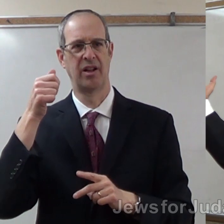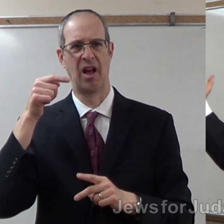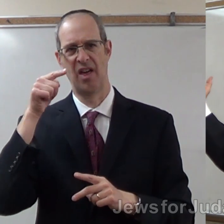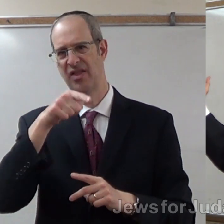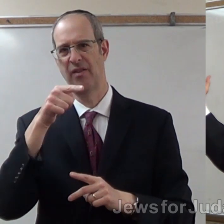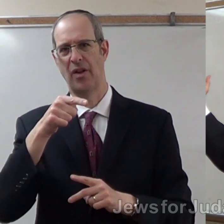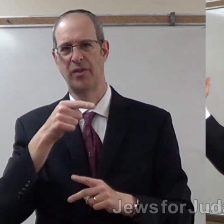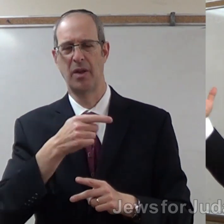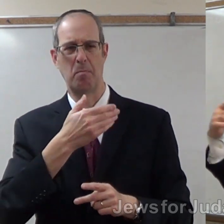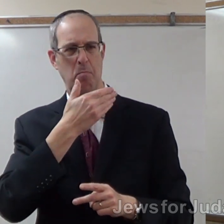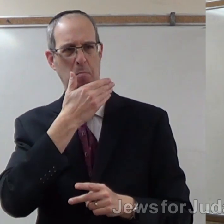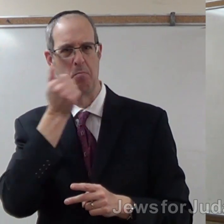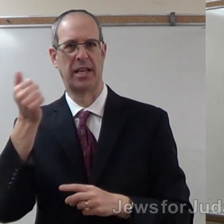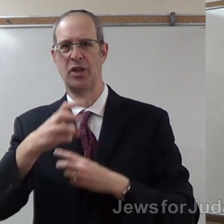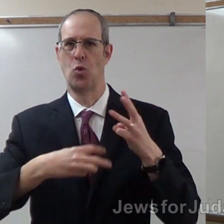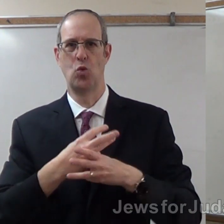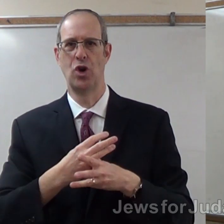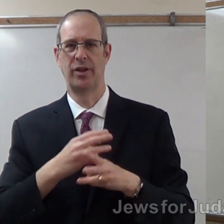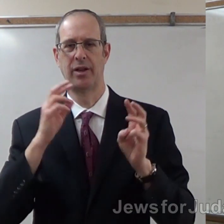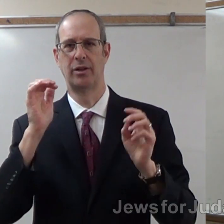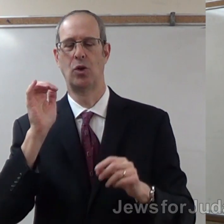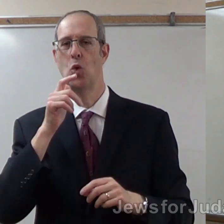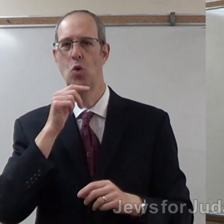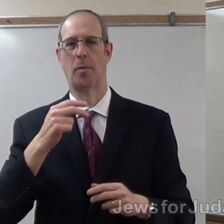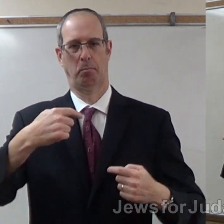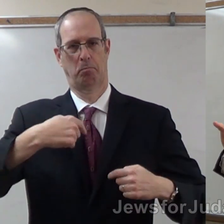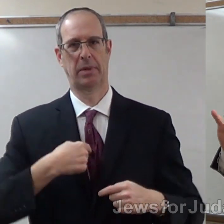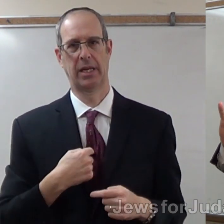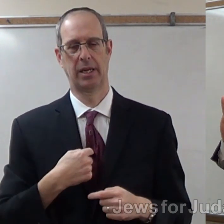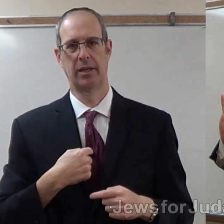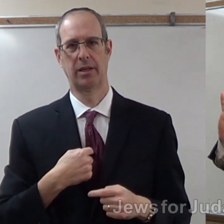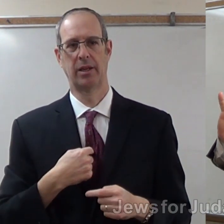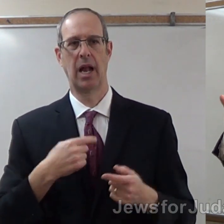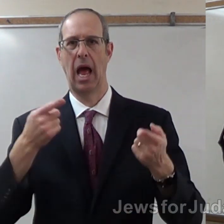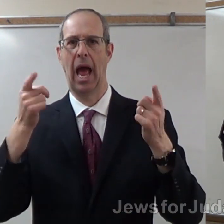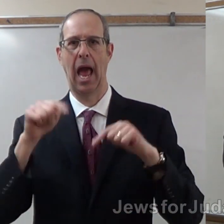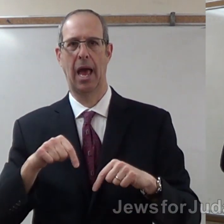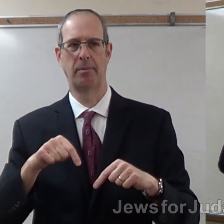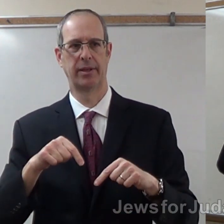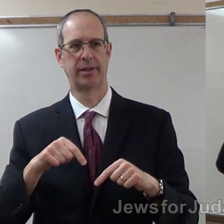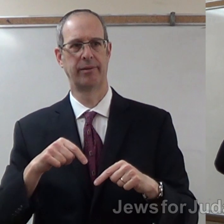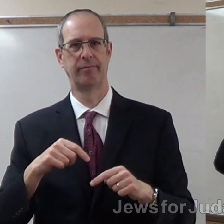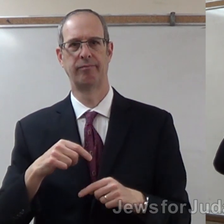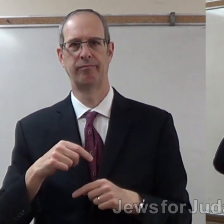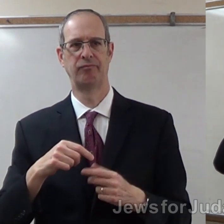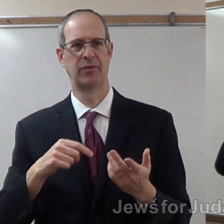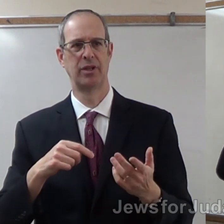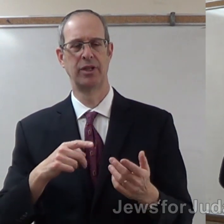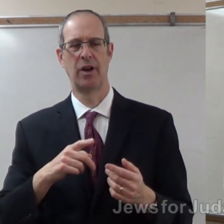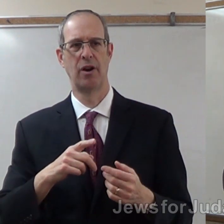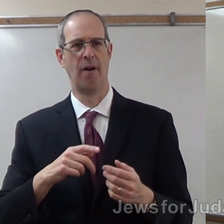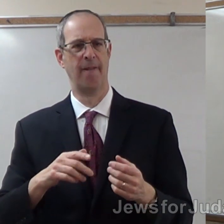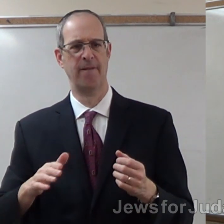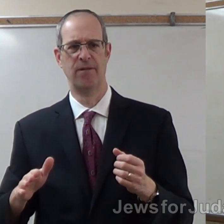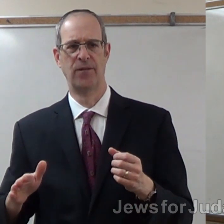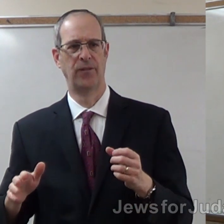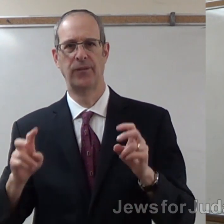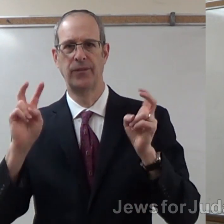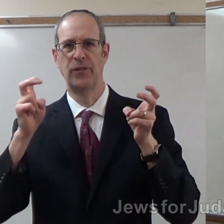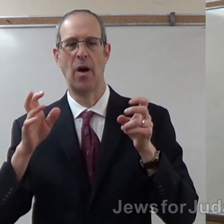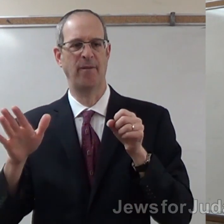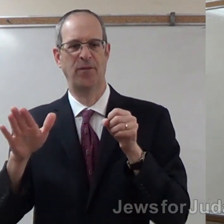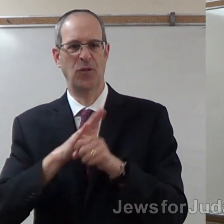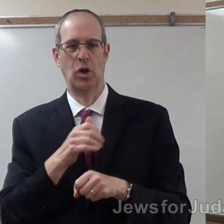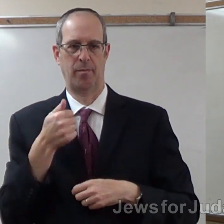greatest thing in the world, is me. And what happens when a person is so full of